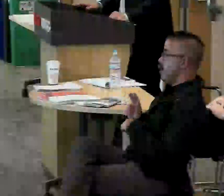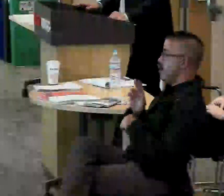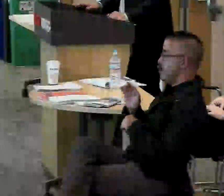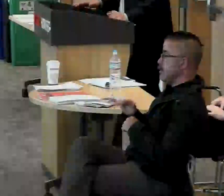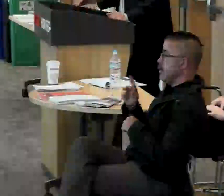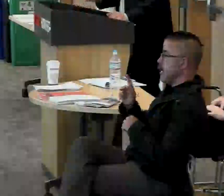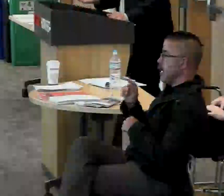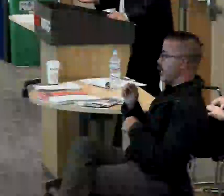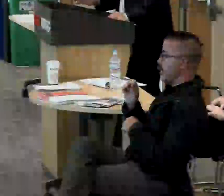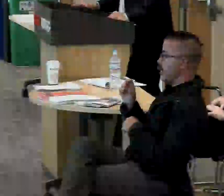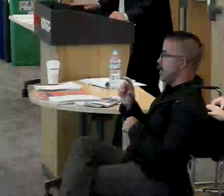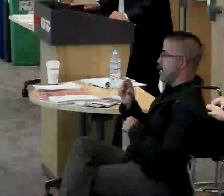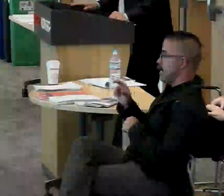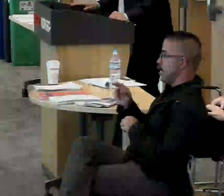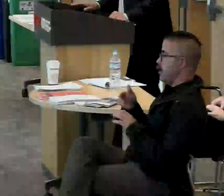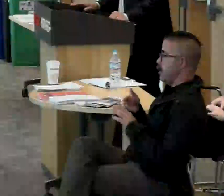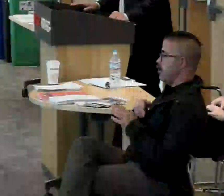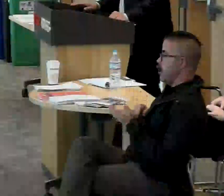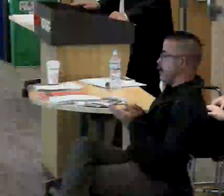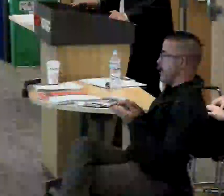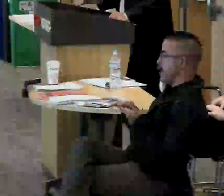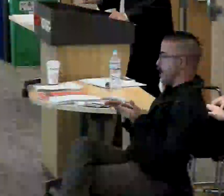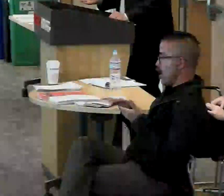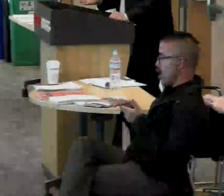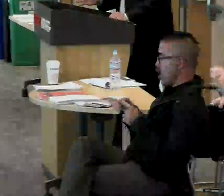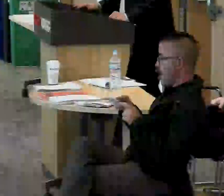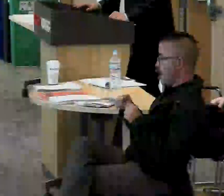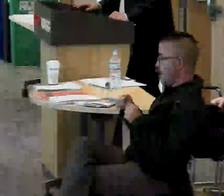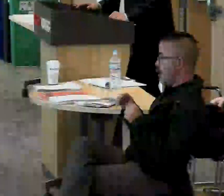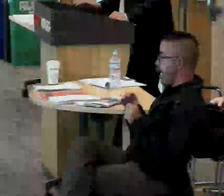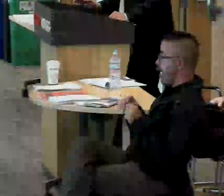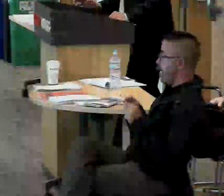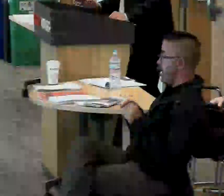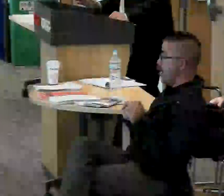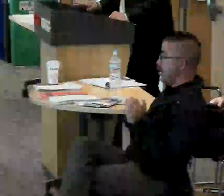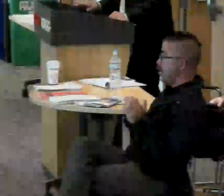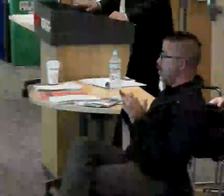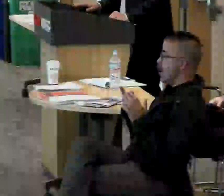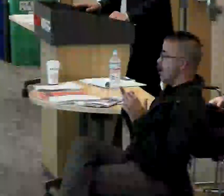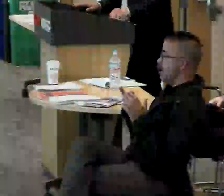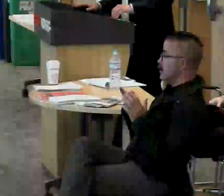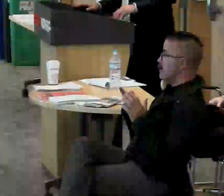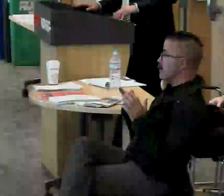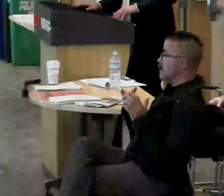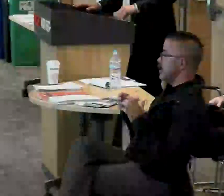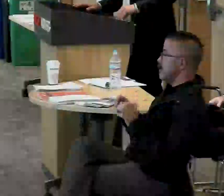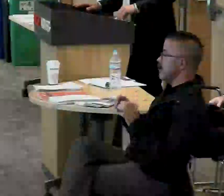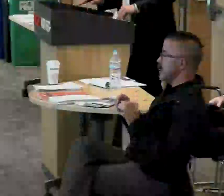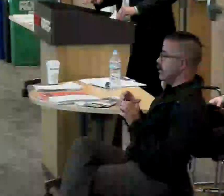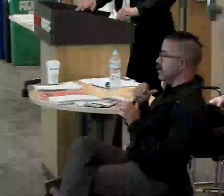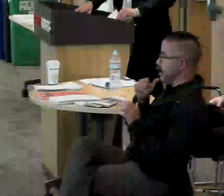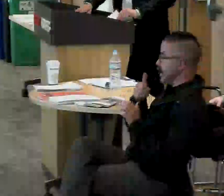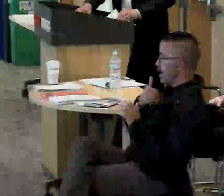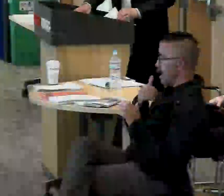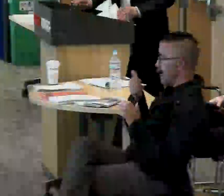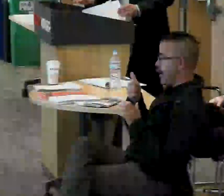more likely to use alternative financial services, and they are twice as likely to have no credit whatsoever.